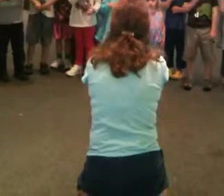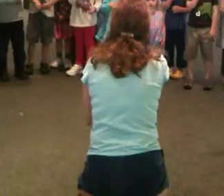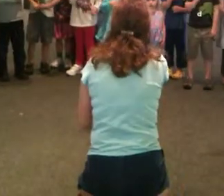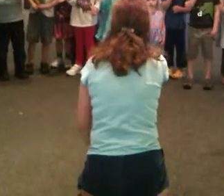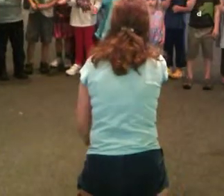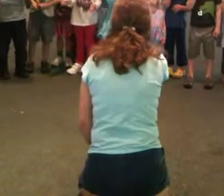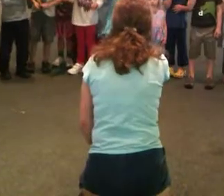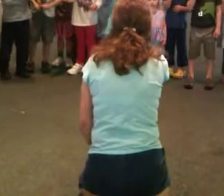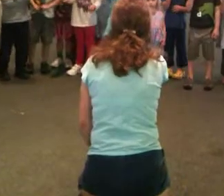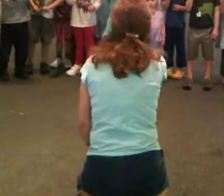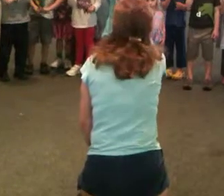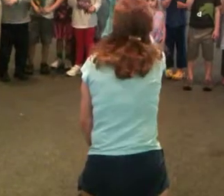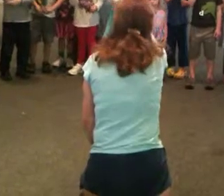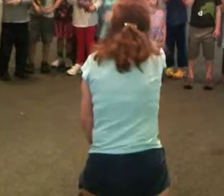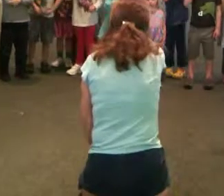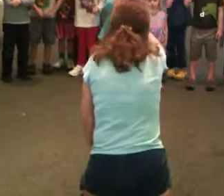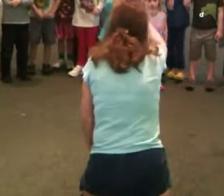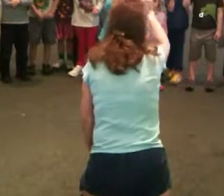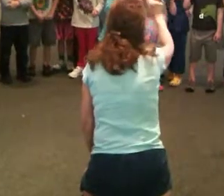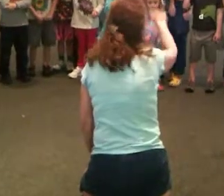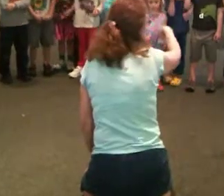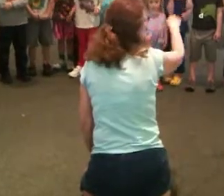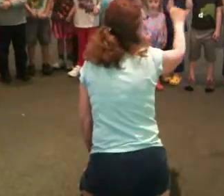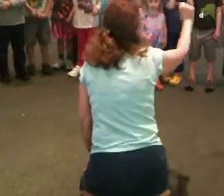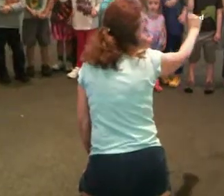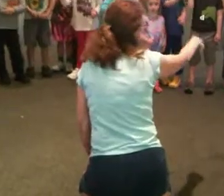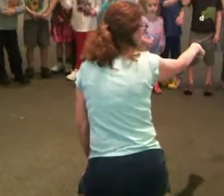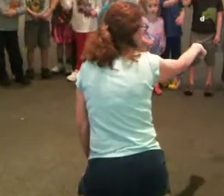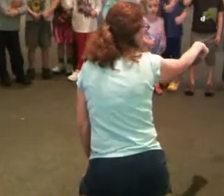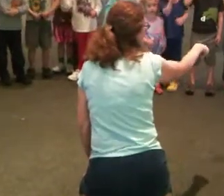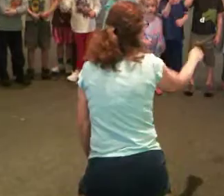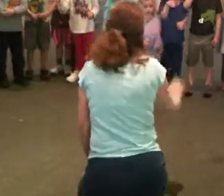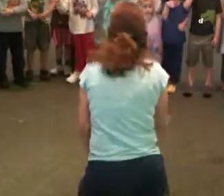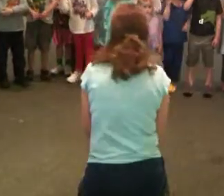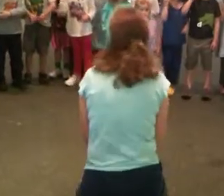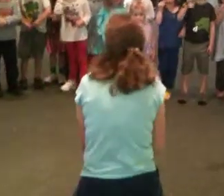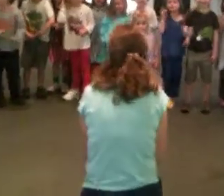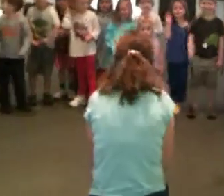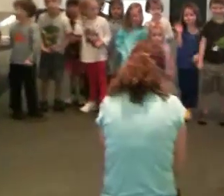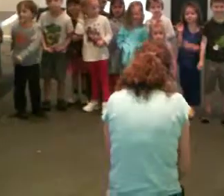money. money. I do. Yay.